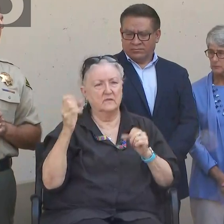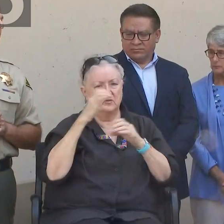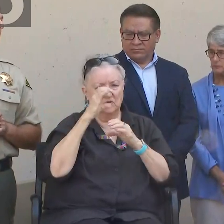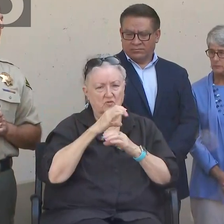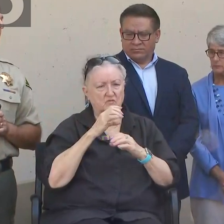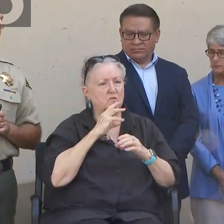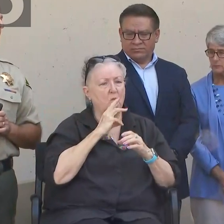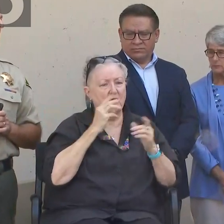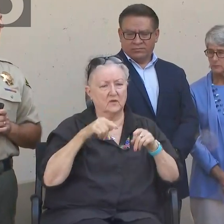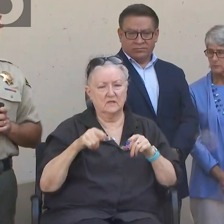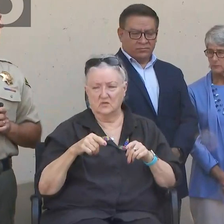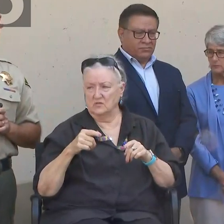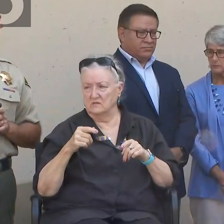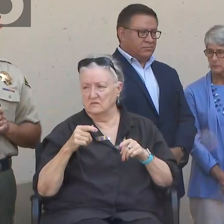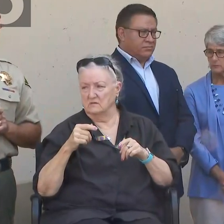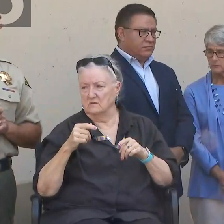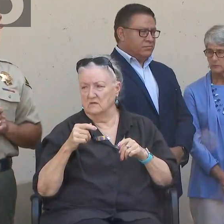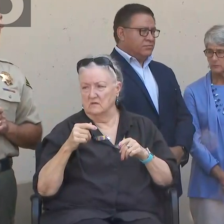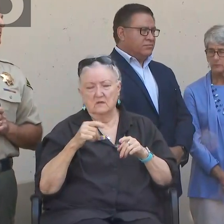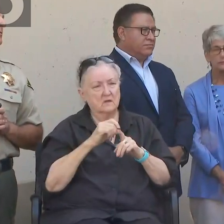water